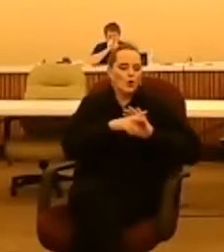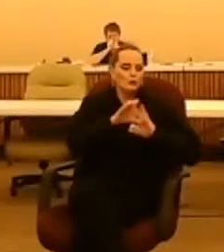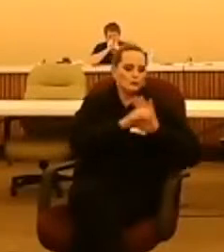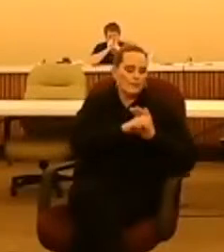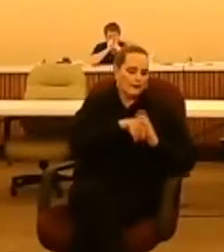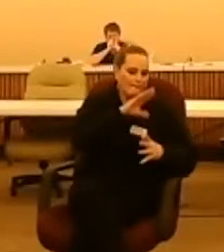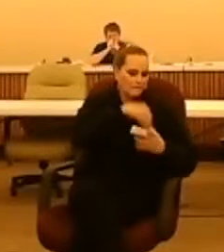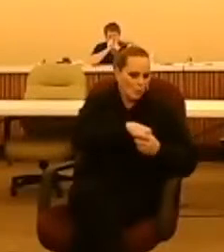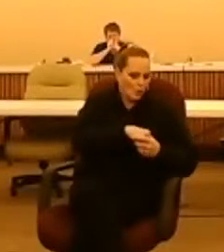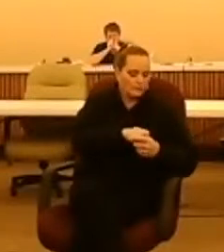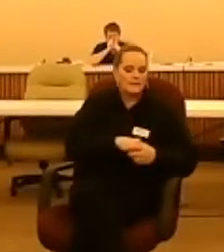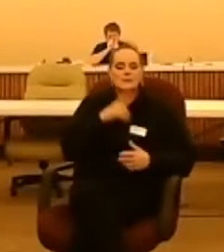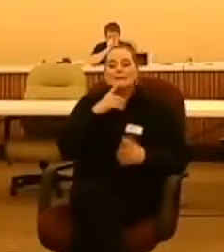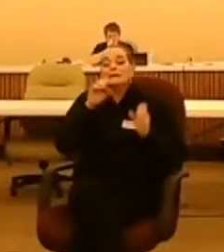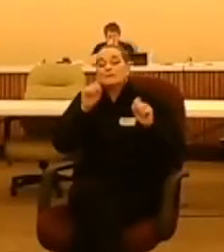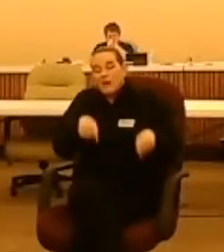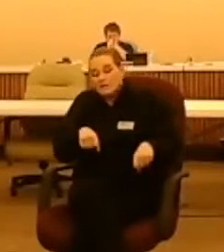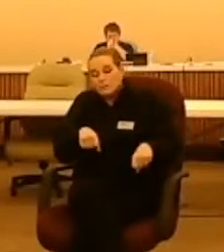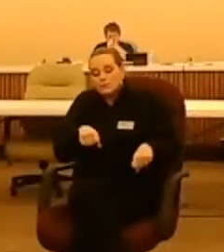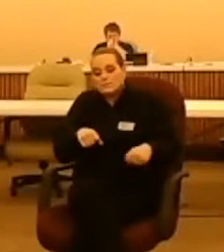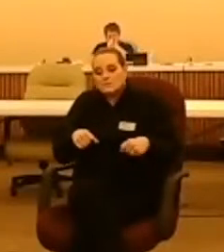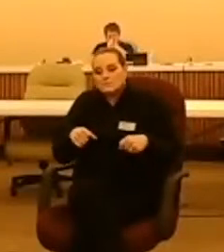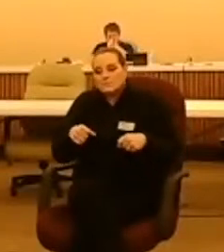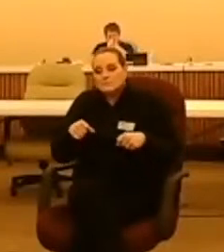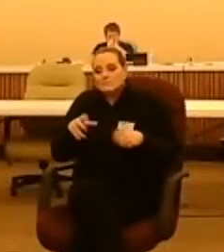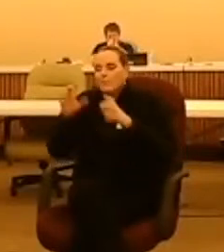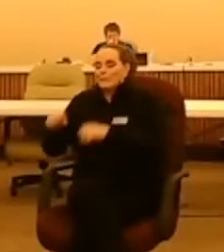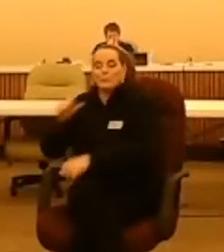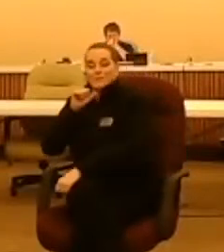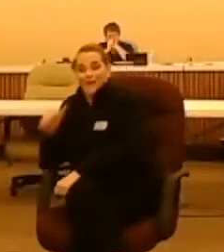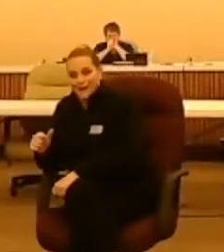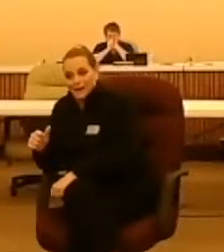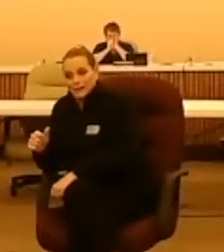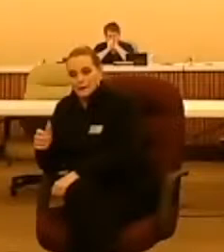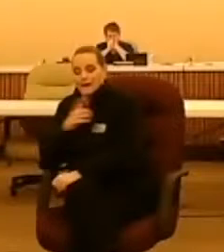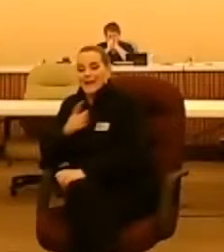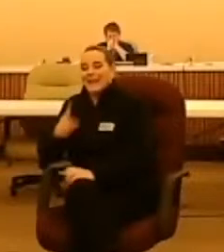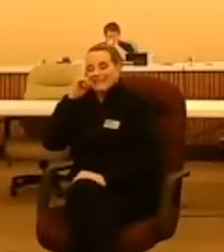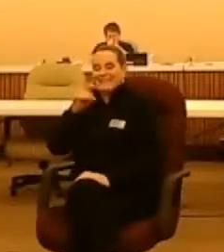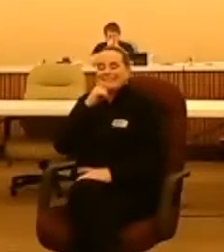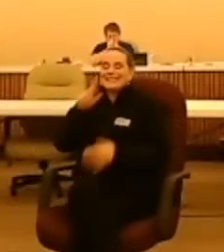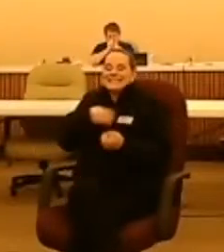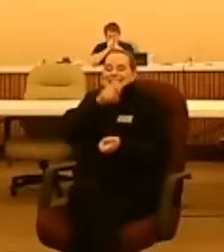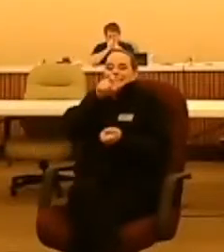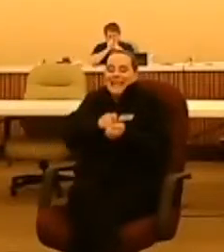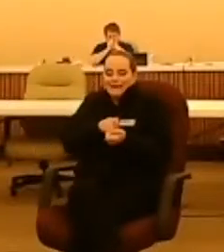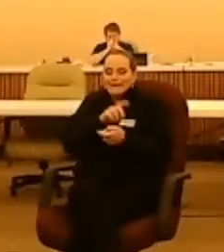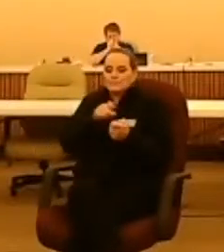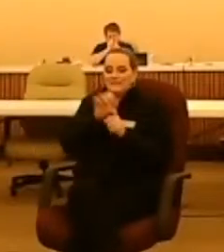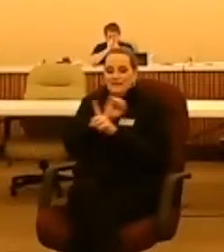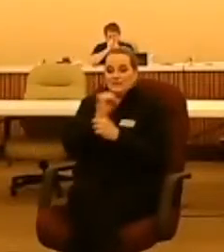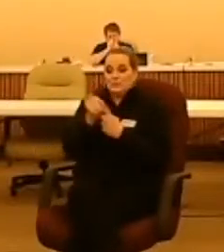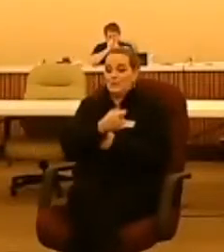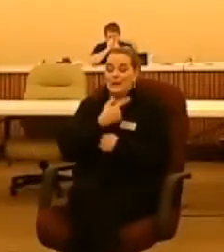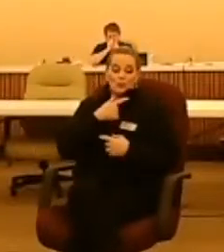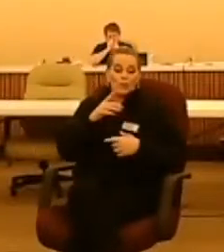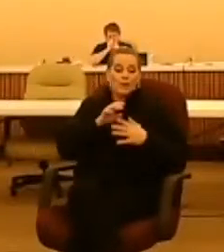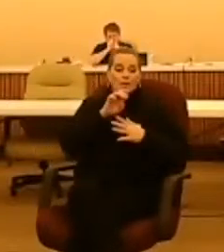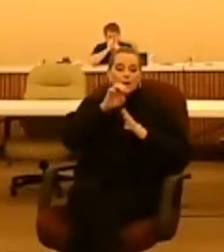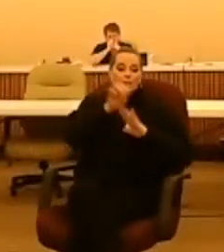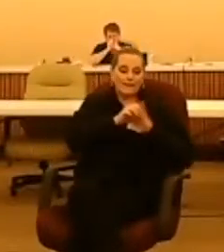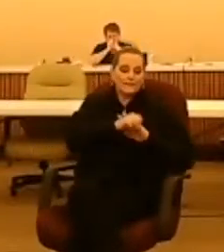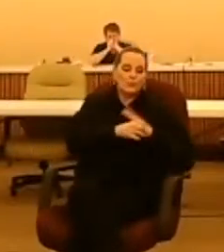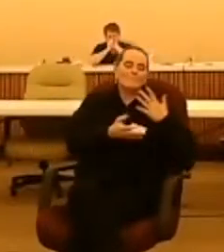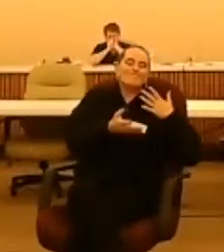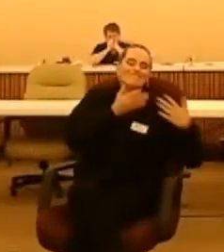involved is possible, but possibly not. And I think that that's exactly the kind of scenario where the ethics board would be likely,